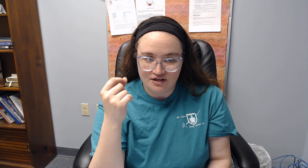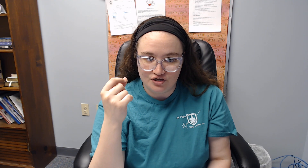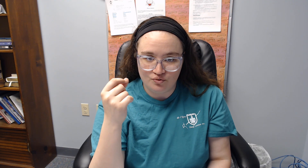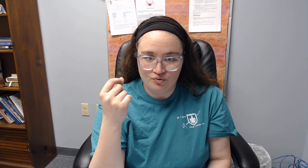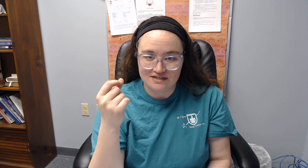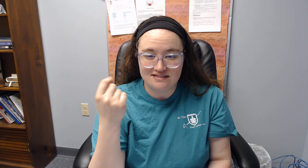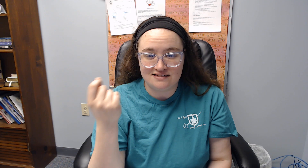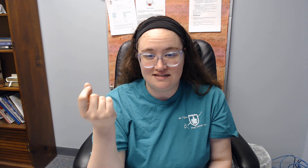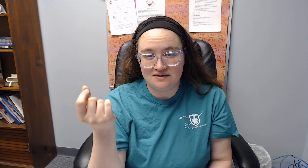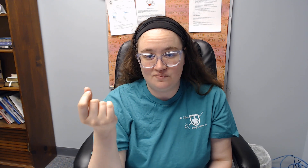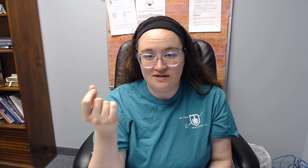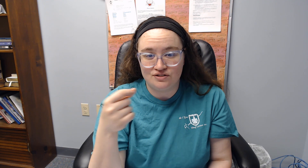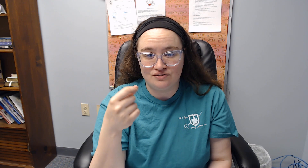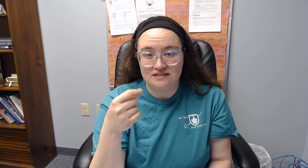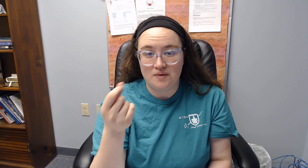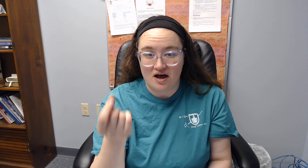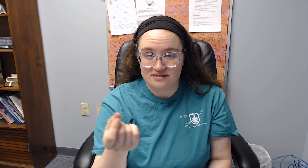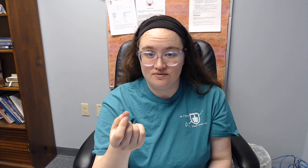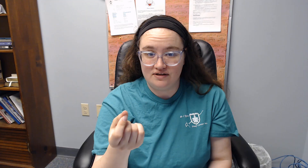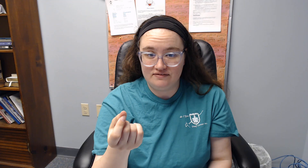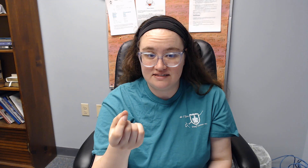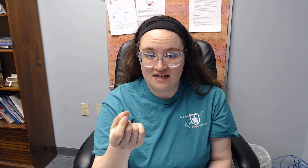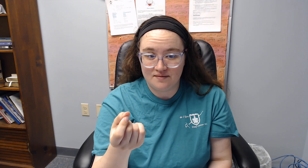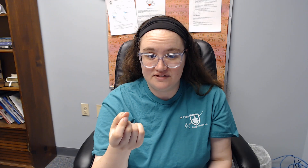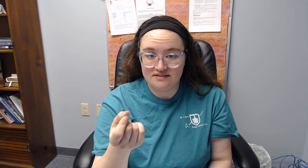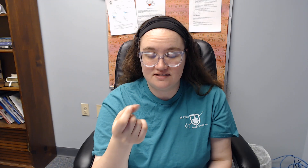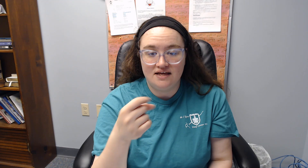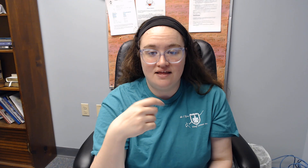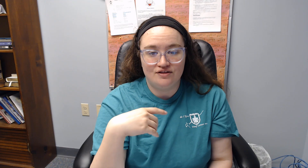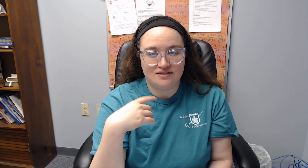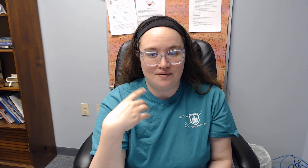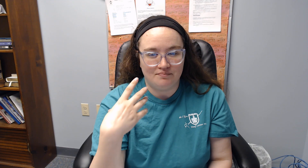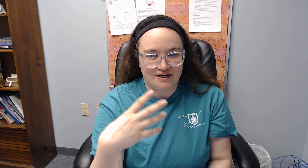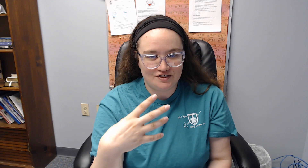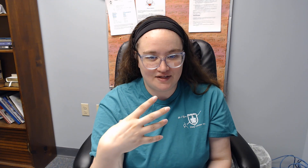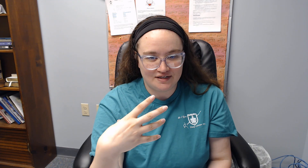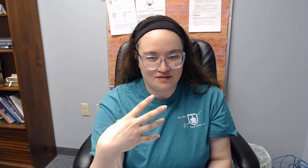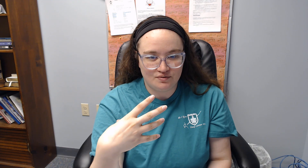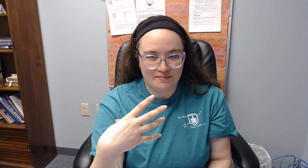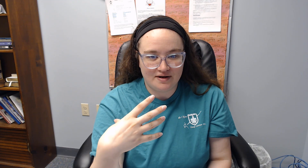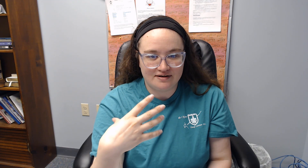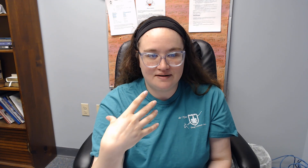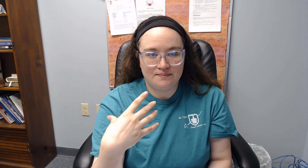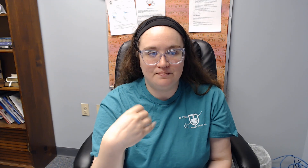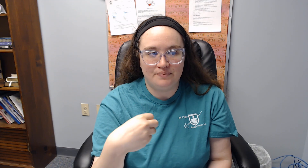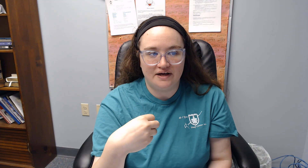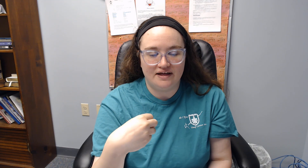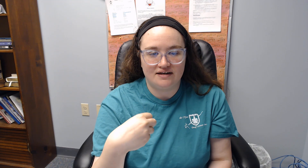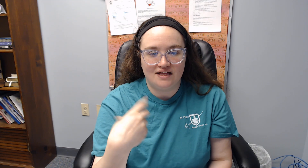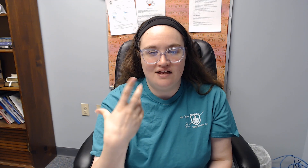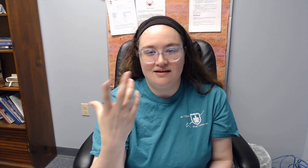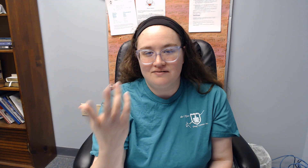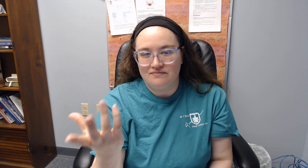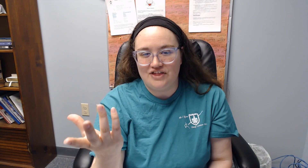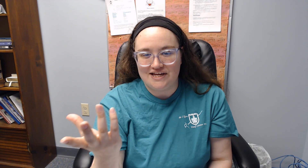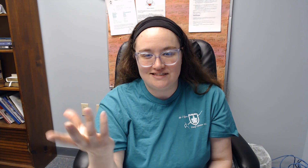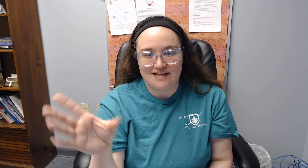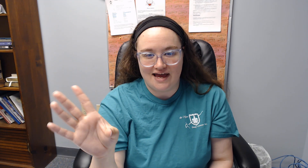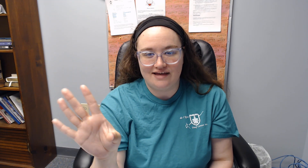you want to see someone as soon as possible if this happens. There's not much they can do about it, but they say